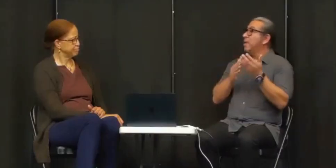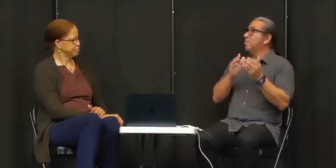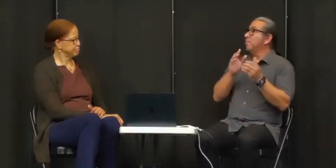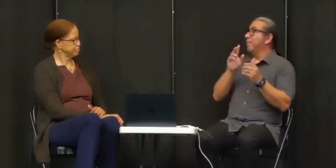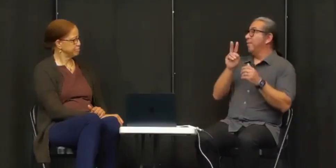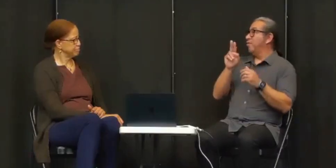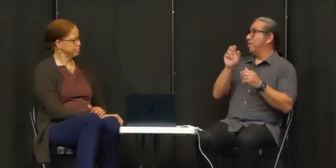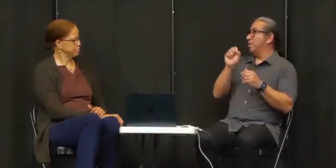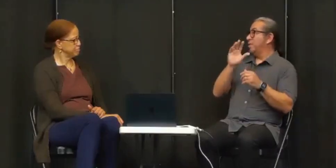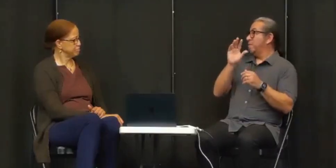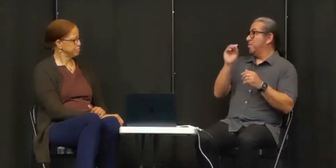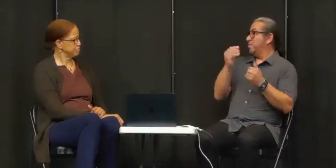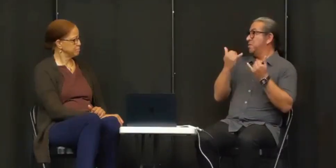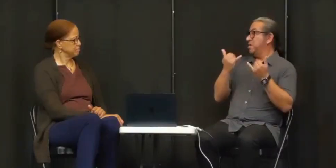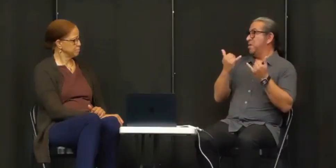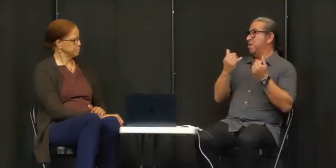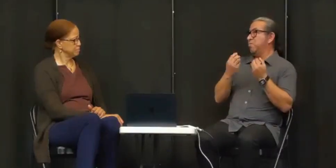importance.